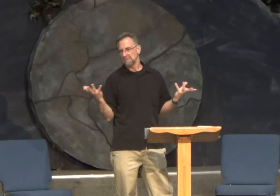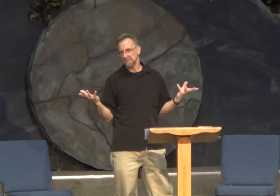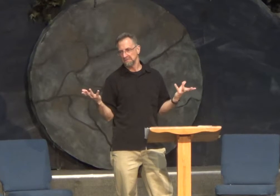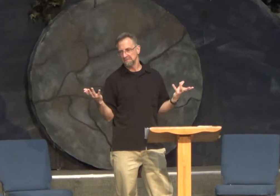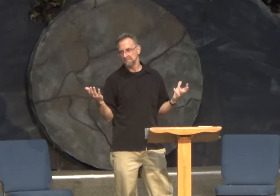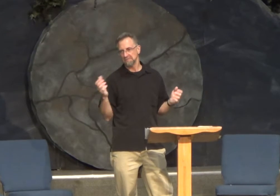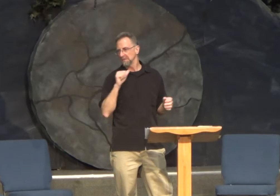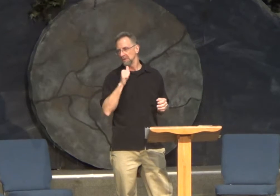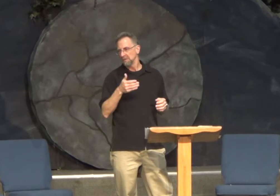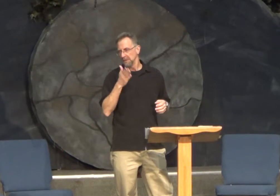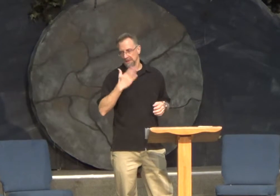they were not willing to serve.